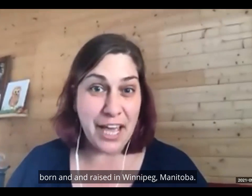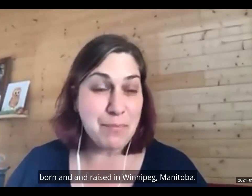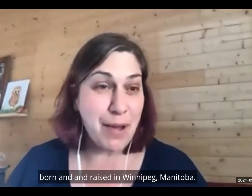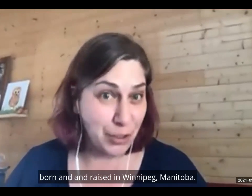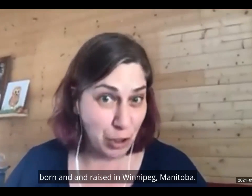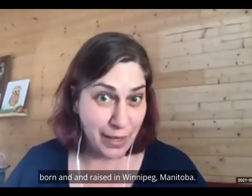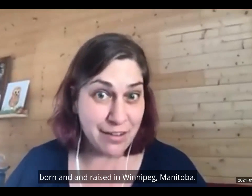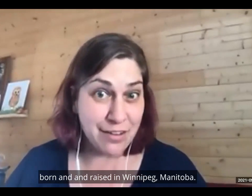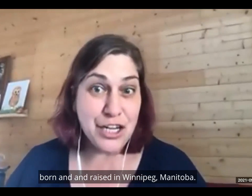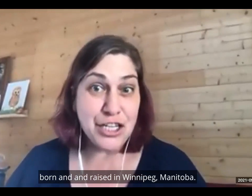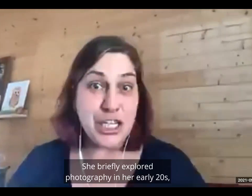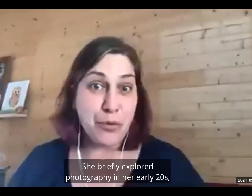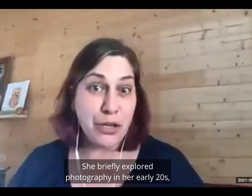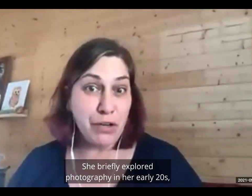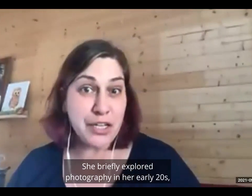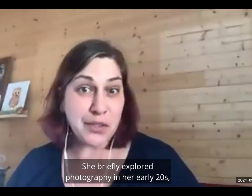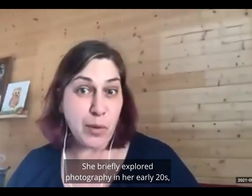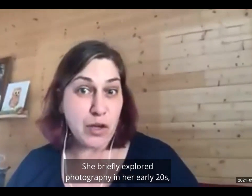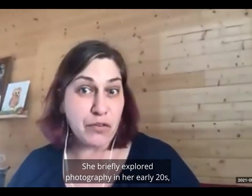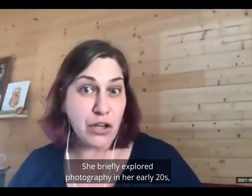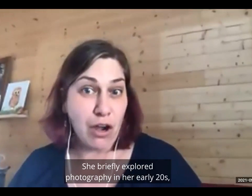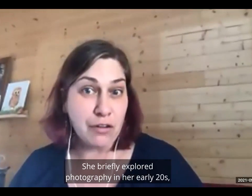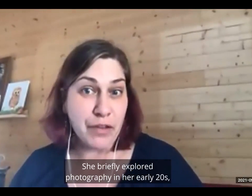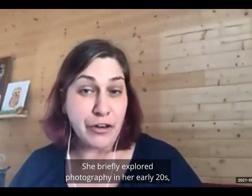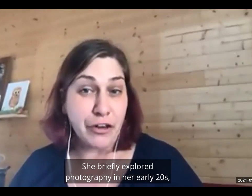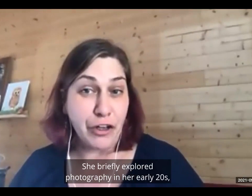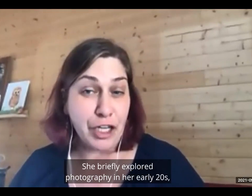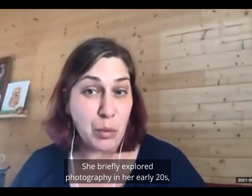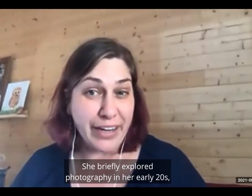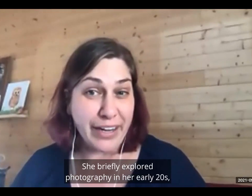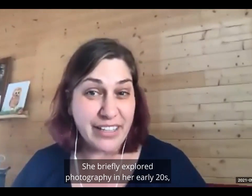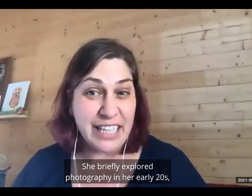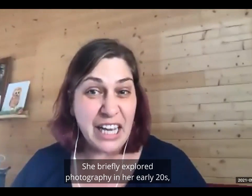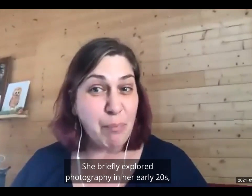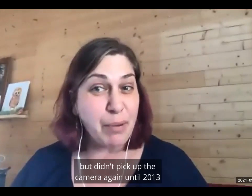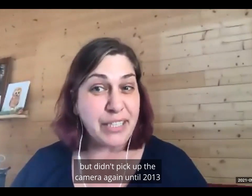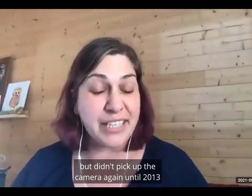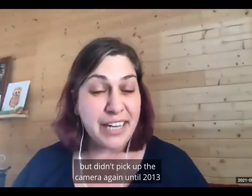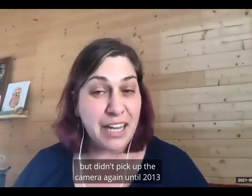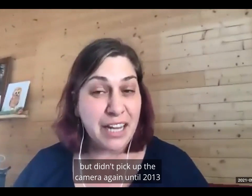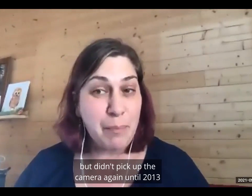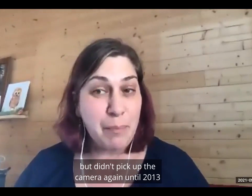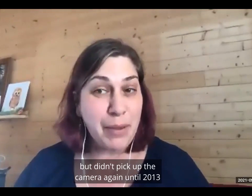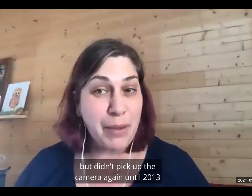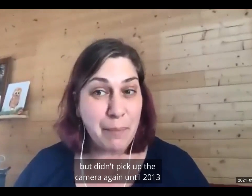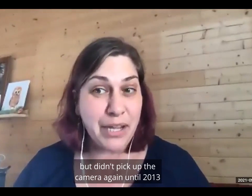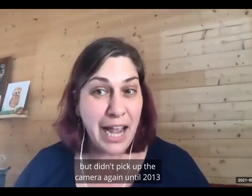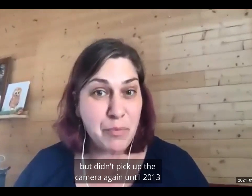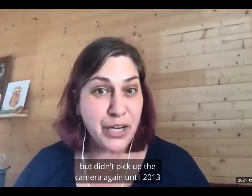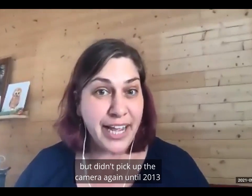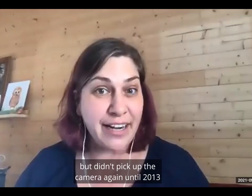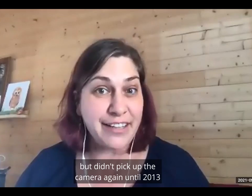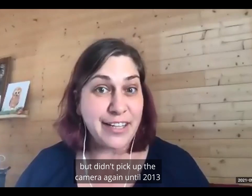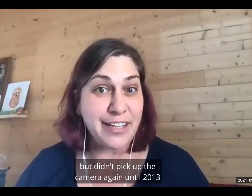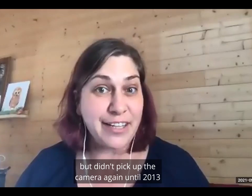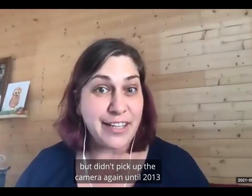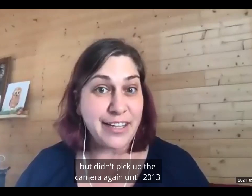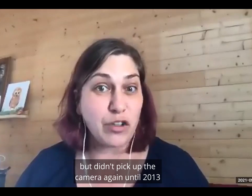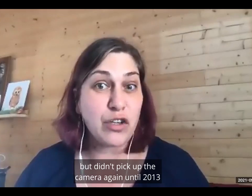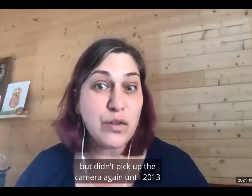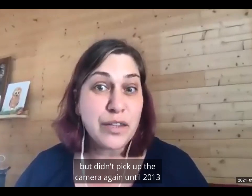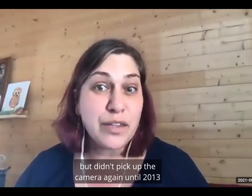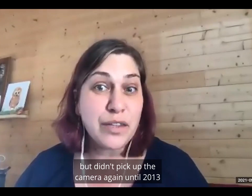in Winnipeg, Manitoba. She briefly explored photography in her early 20s, but didn't pick up the camera again until